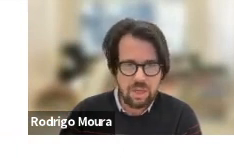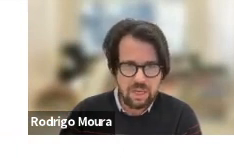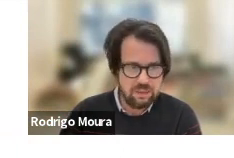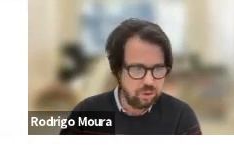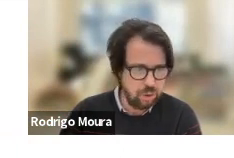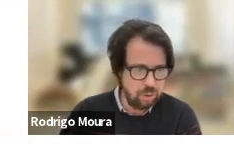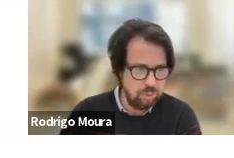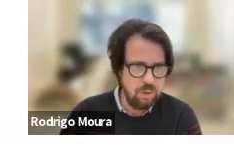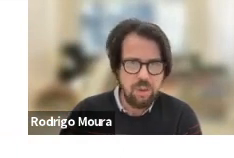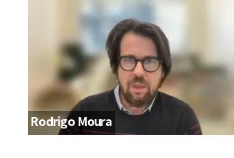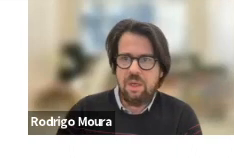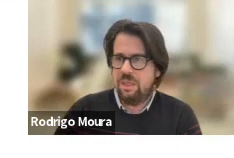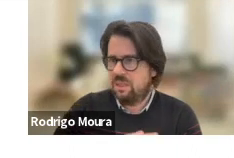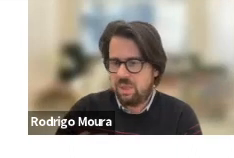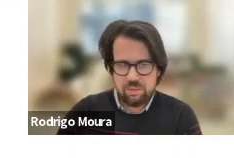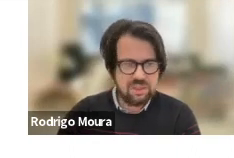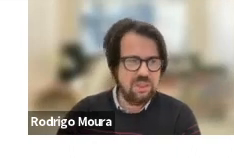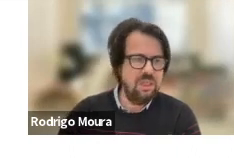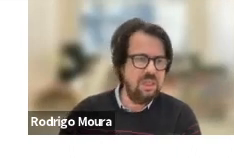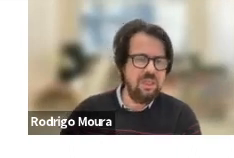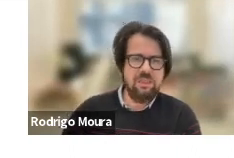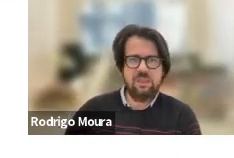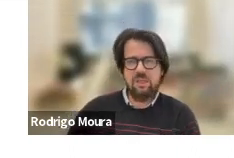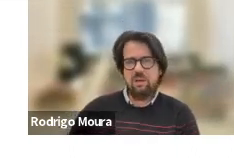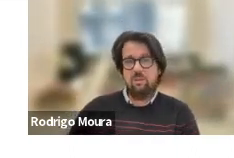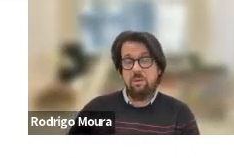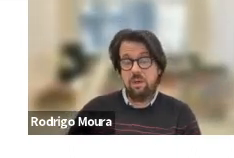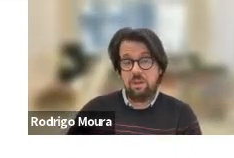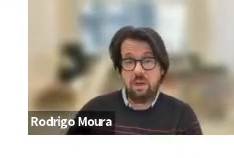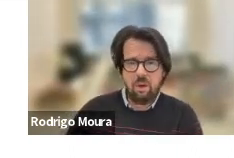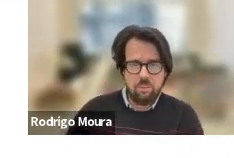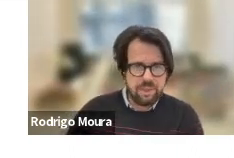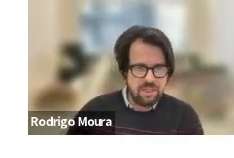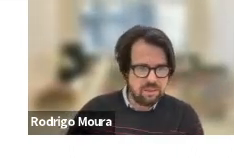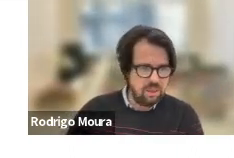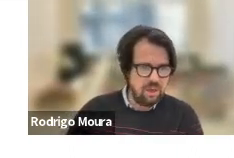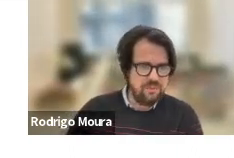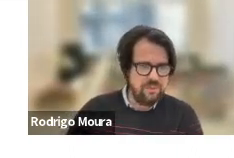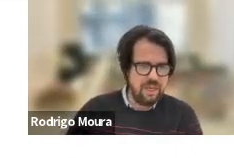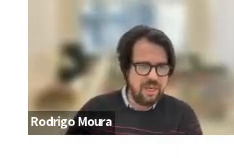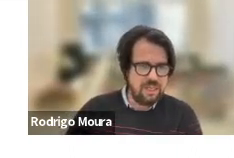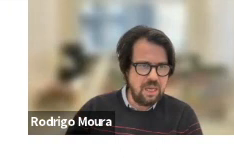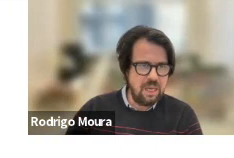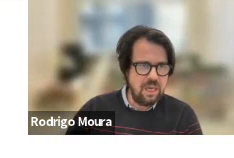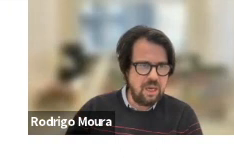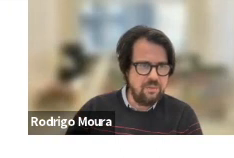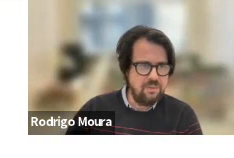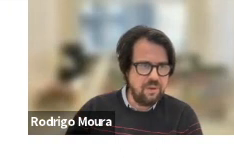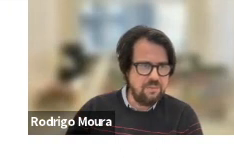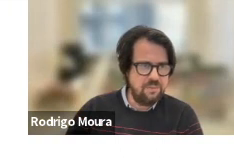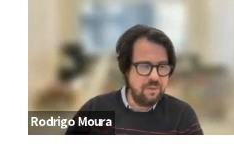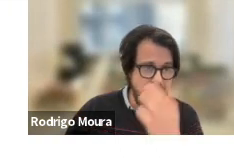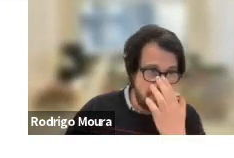an online show. And this, what you see here, is the homepage of that